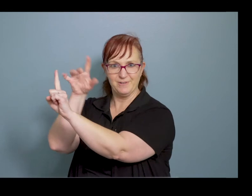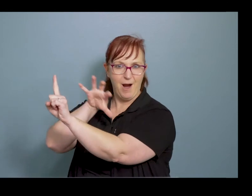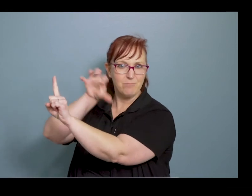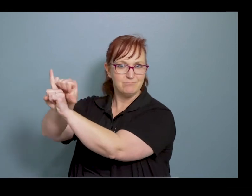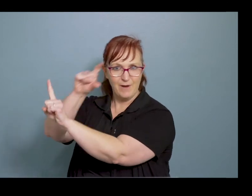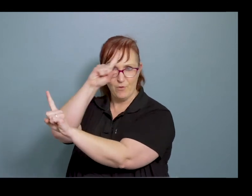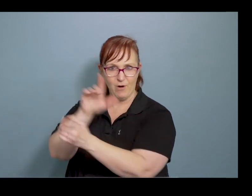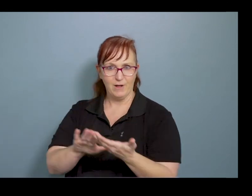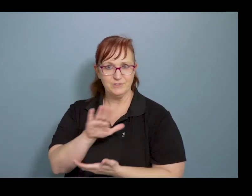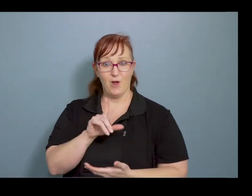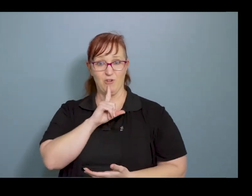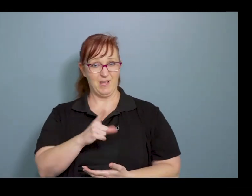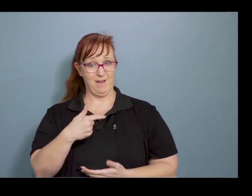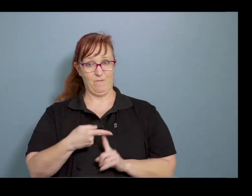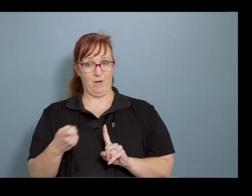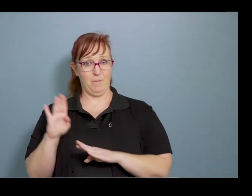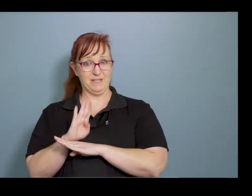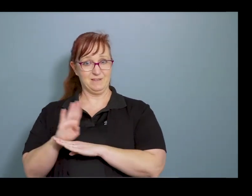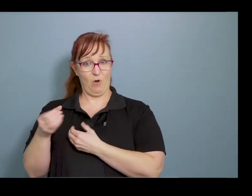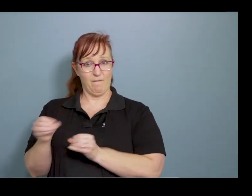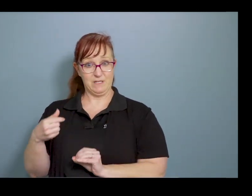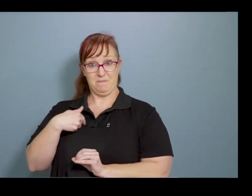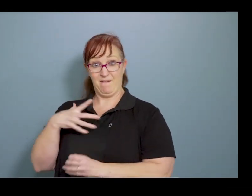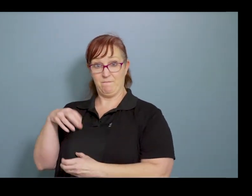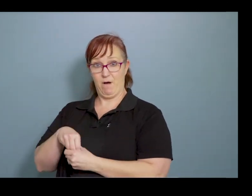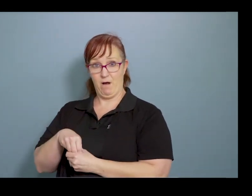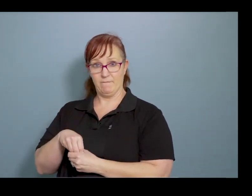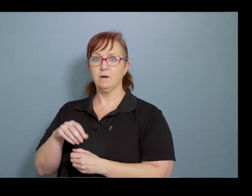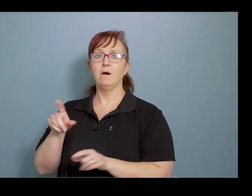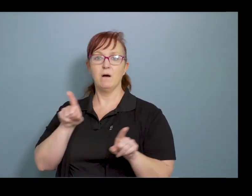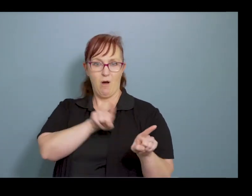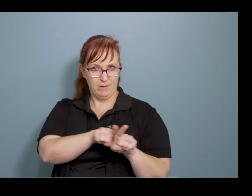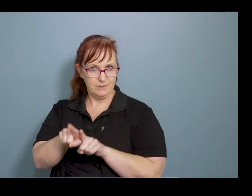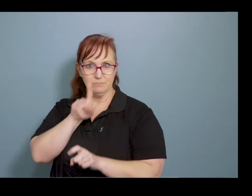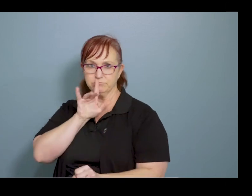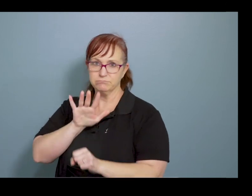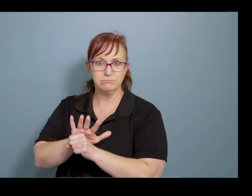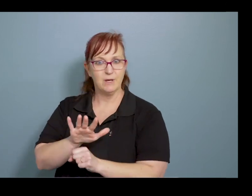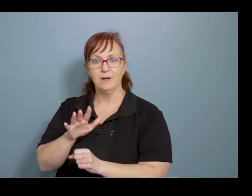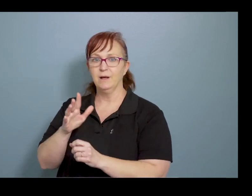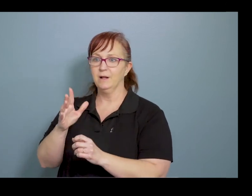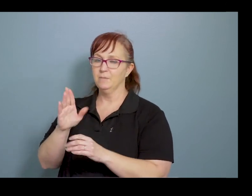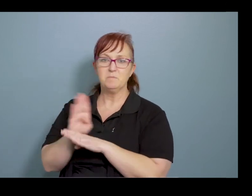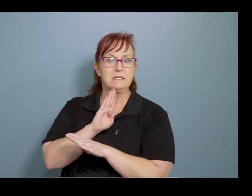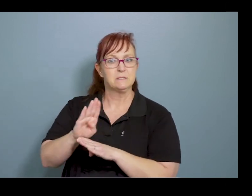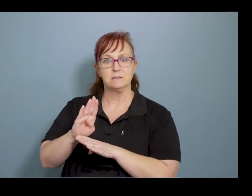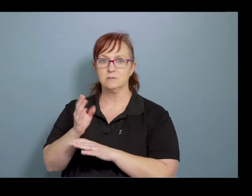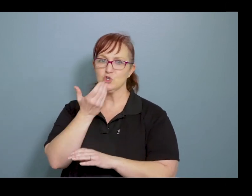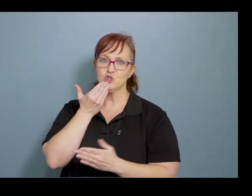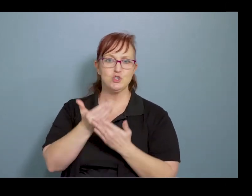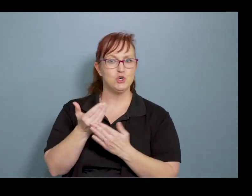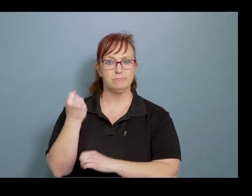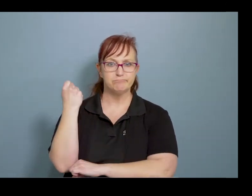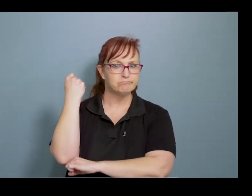be a part of the business office. The business office is truly committed to sound business practices that support the mission of the